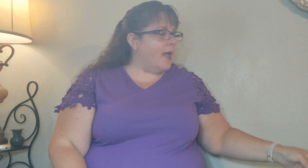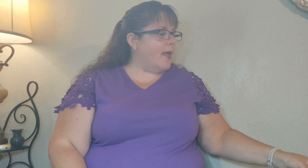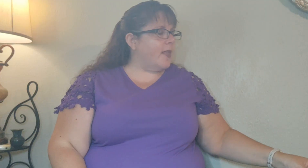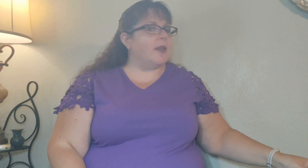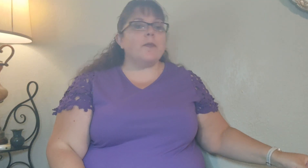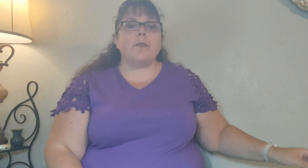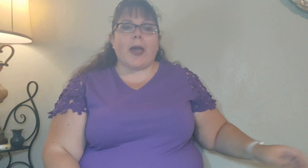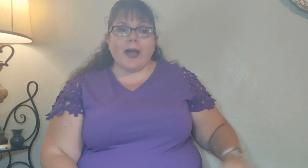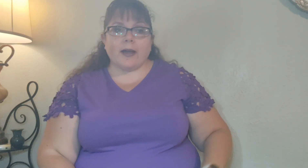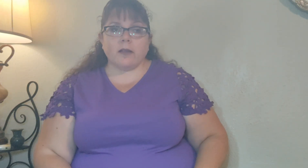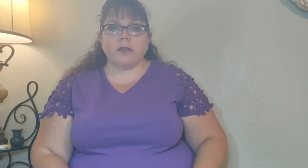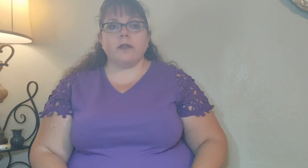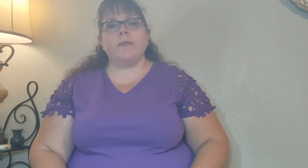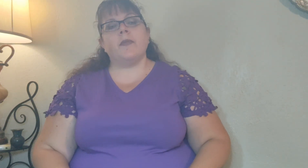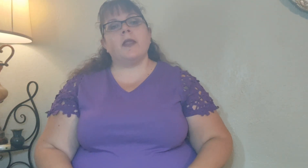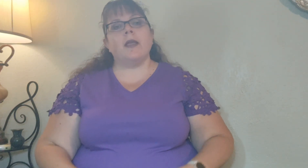And then bath,